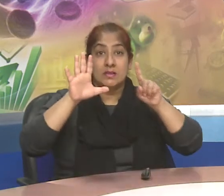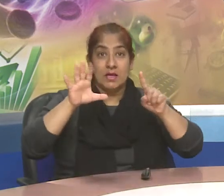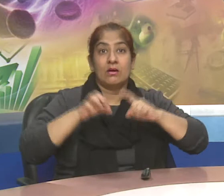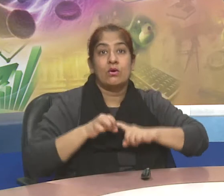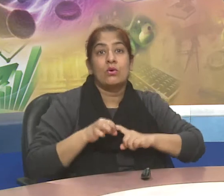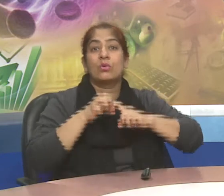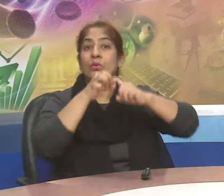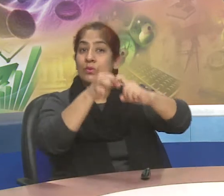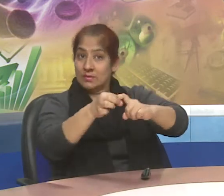Question number 6,